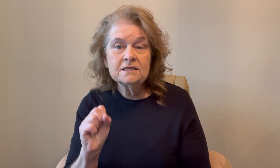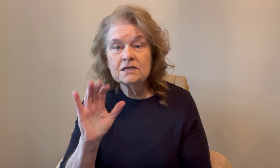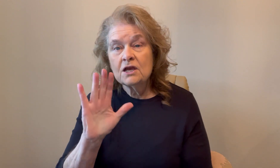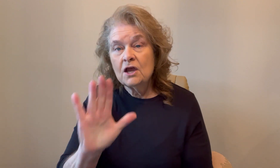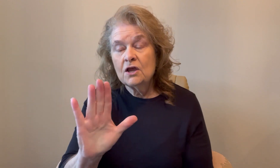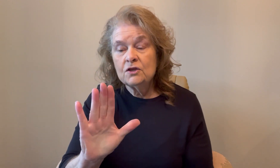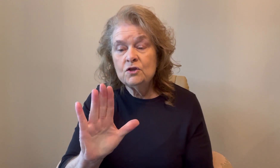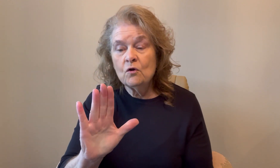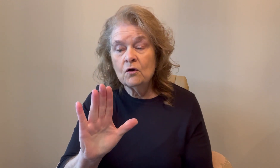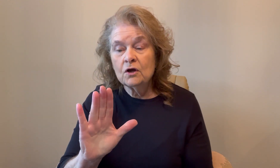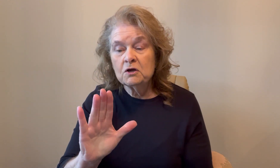was your